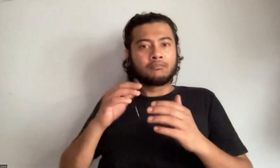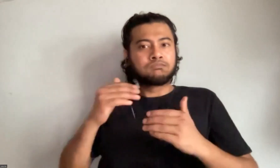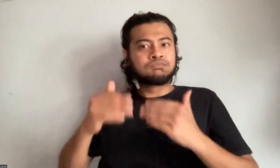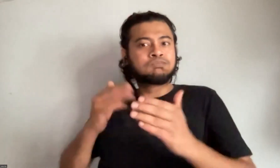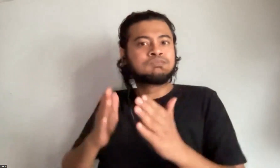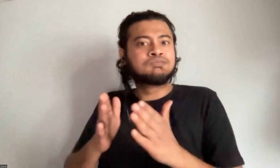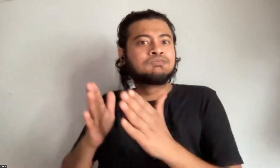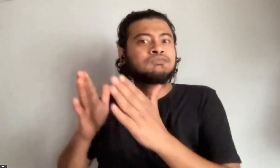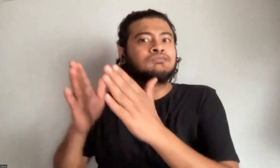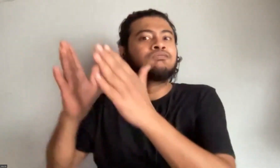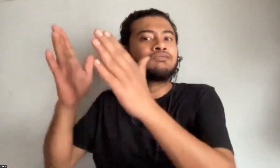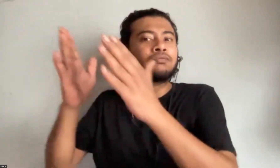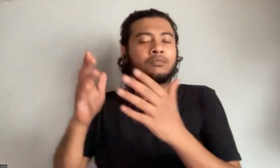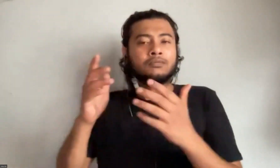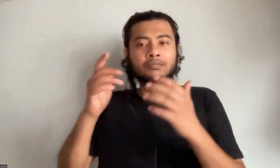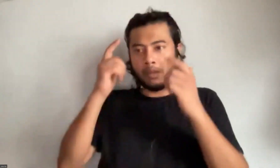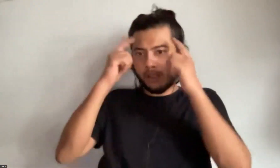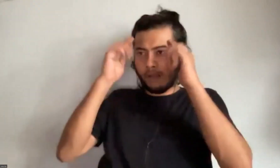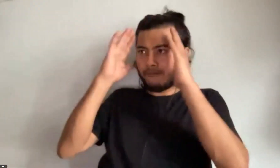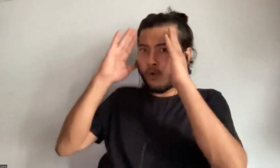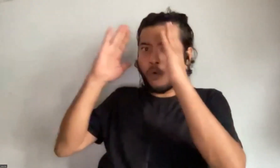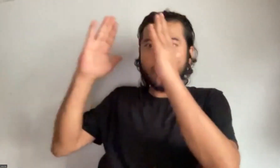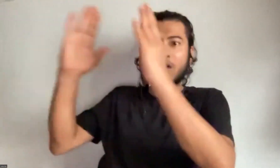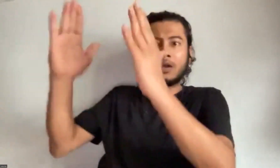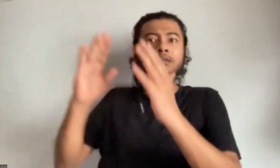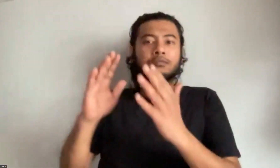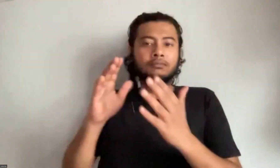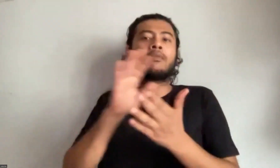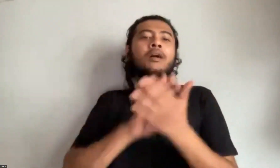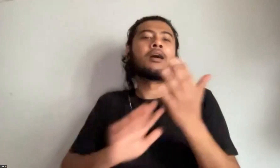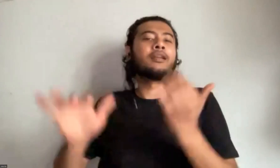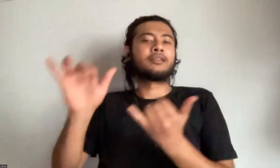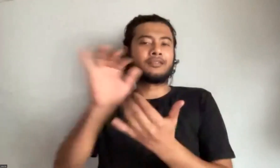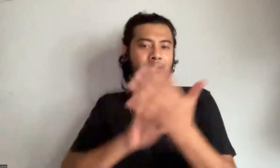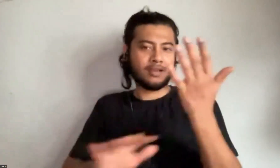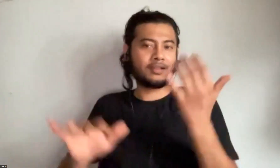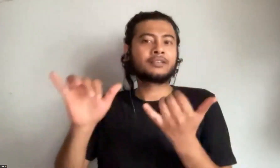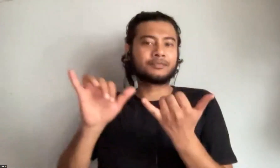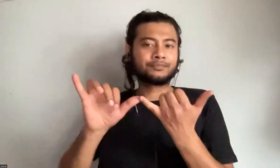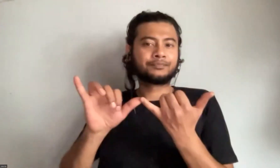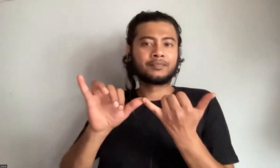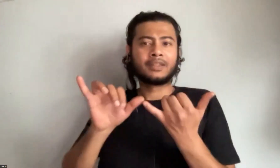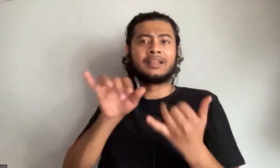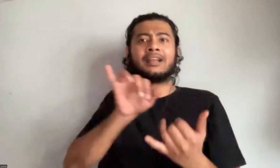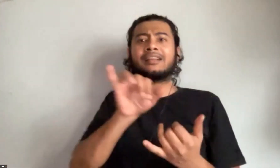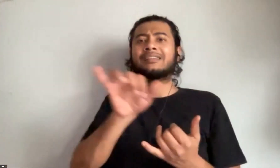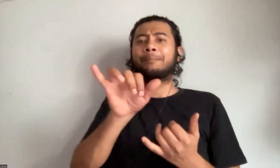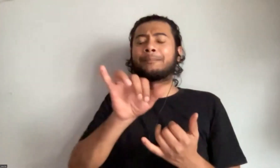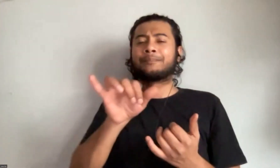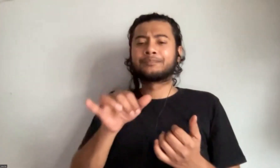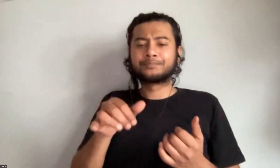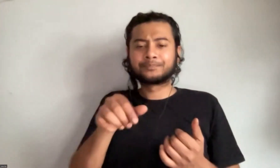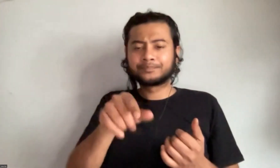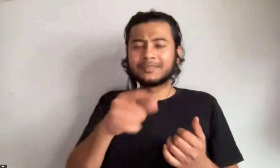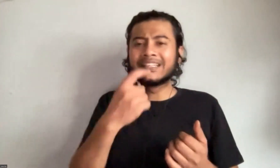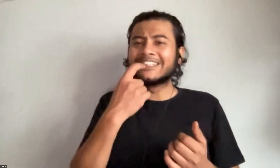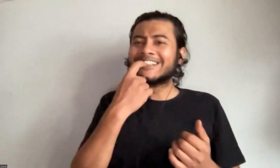then we are able to revive our forgotten relationship with Krishna. You remember in the beginning of our class, we were speaking